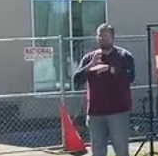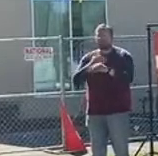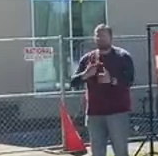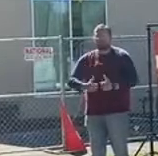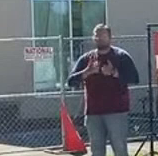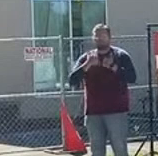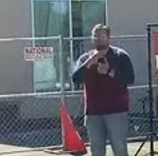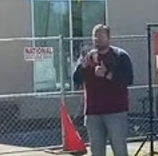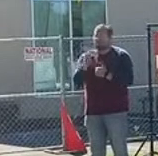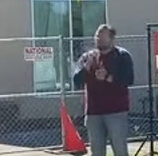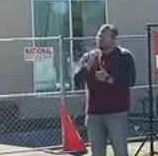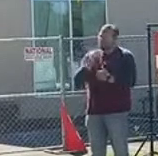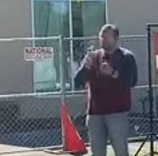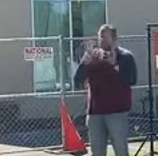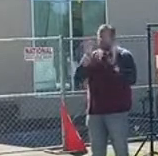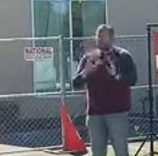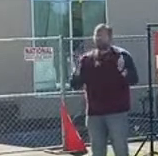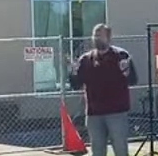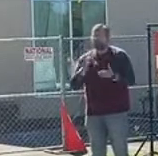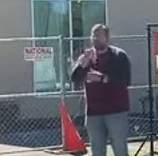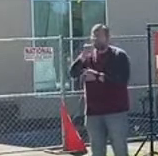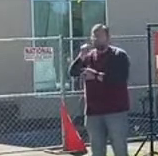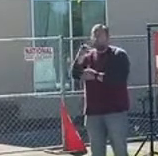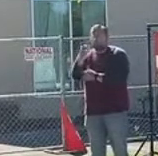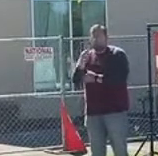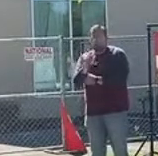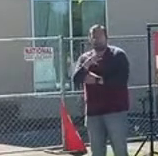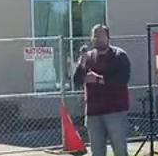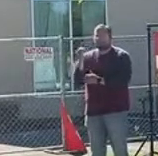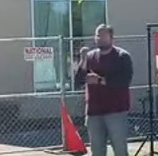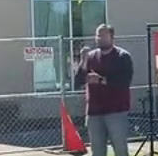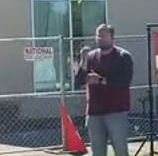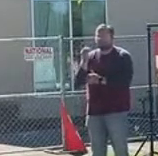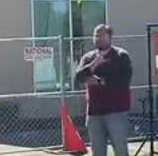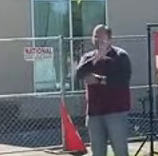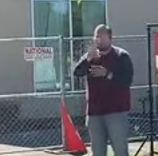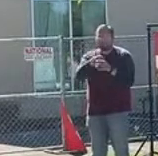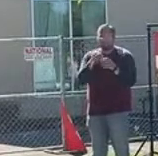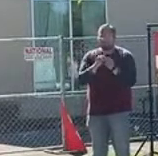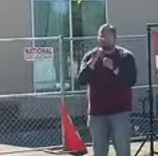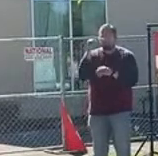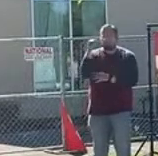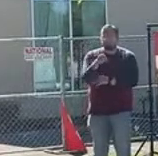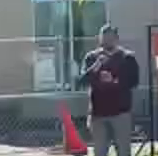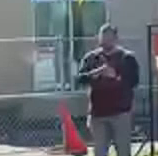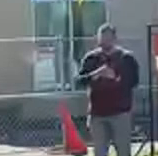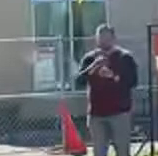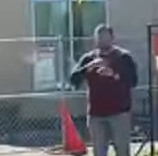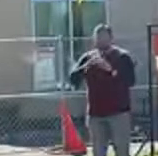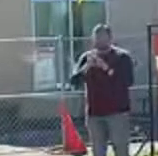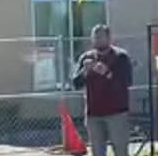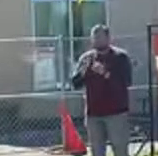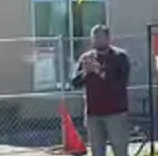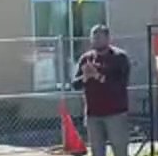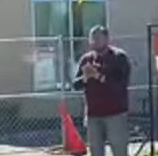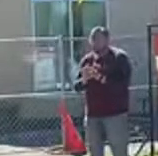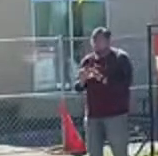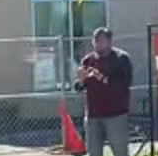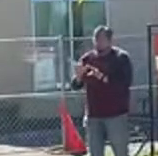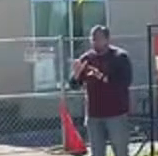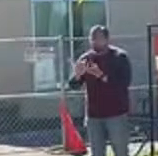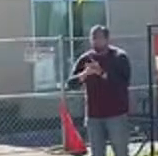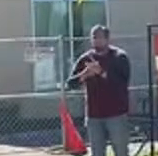and so really great to be here at Stevens and take part in this as my family also ventures into this